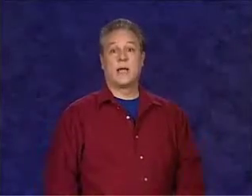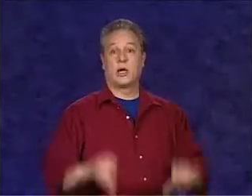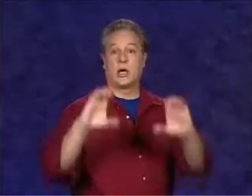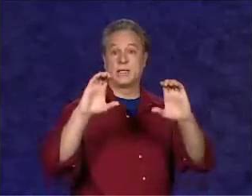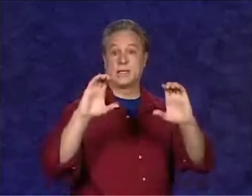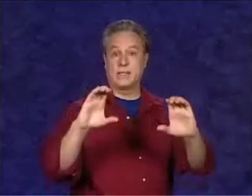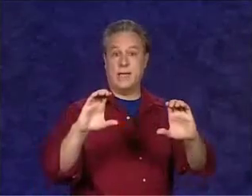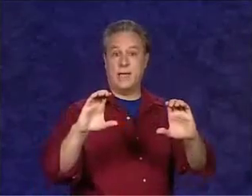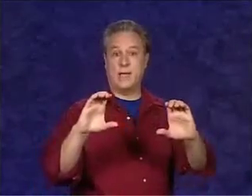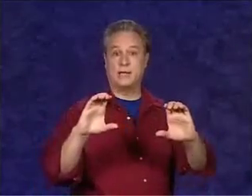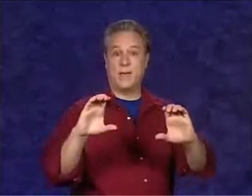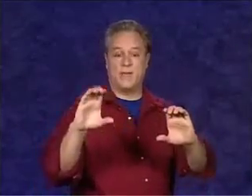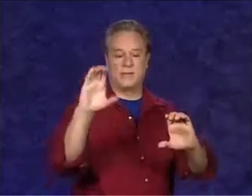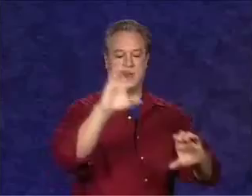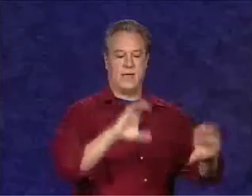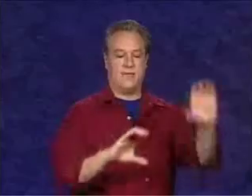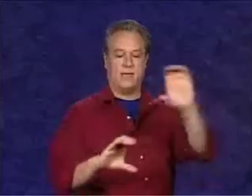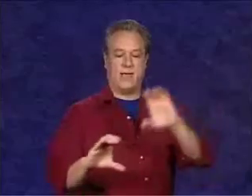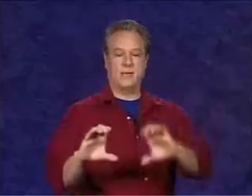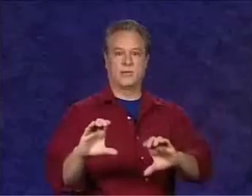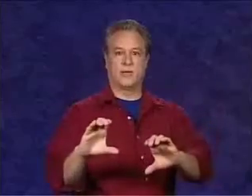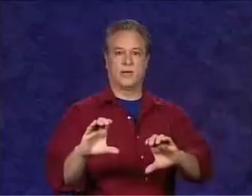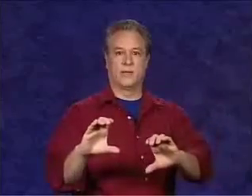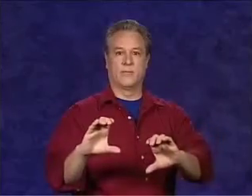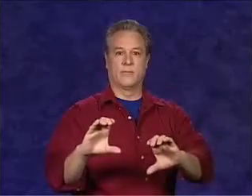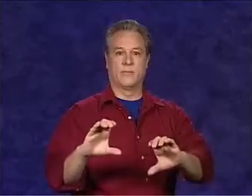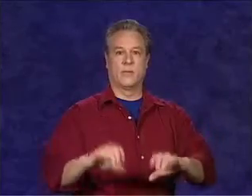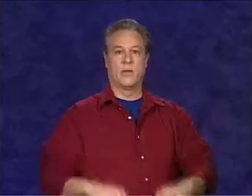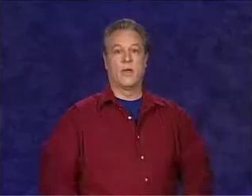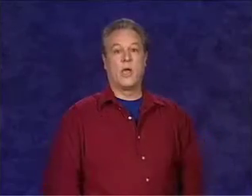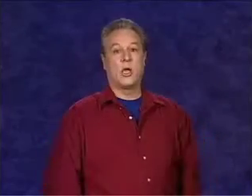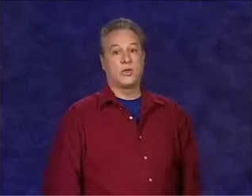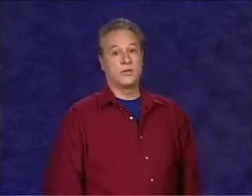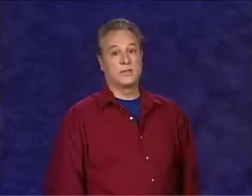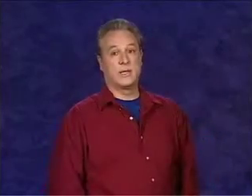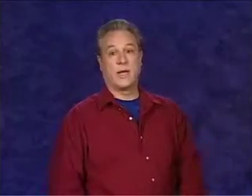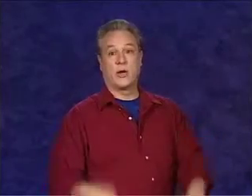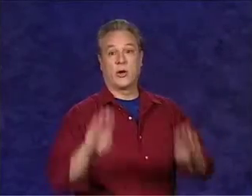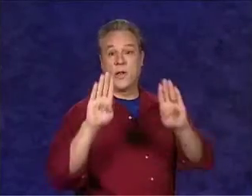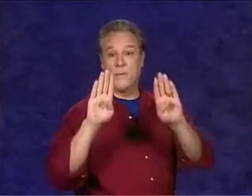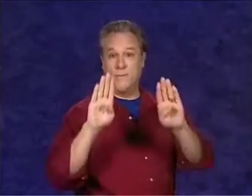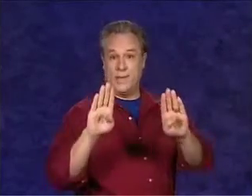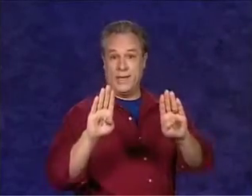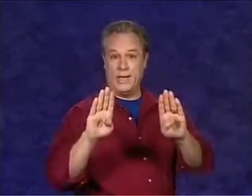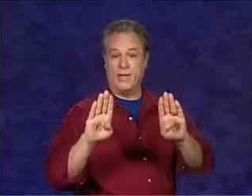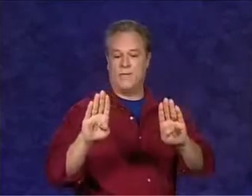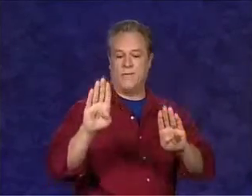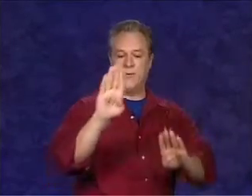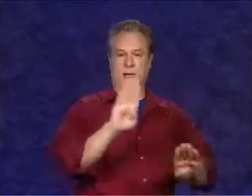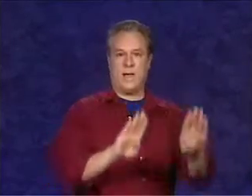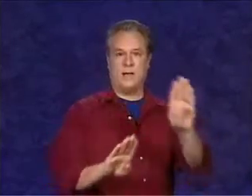letter C to make the sign for chemistry. Use the letter B for